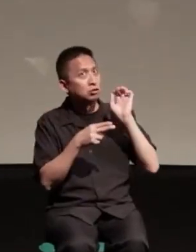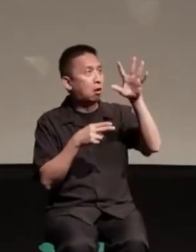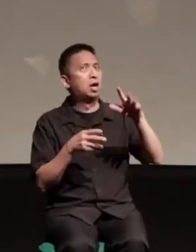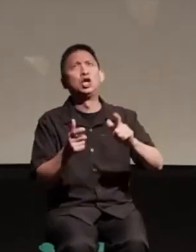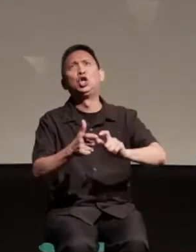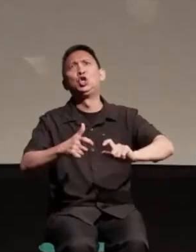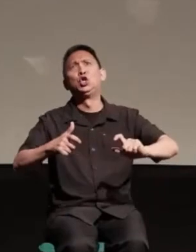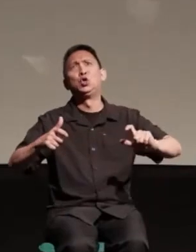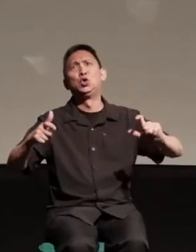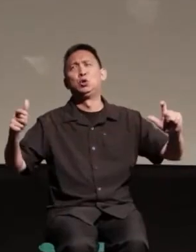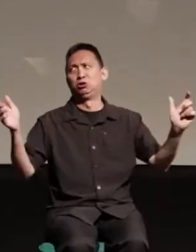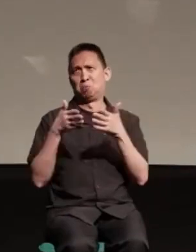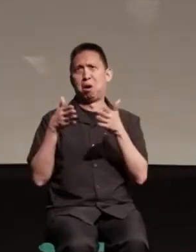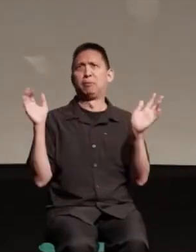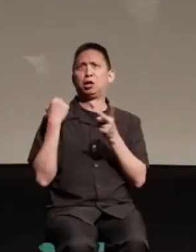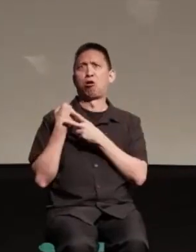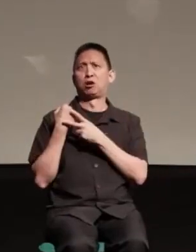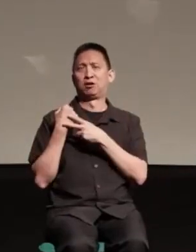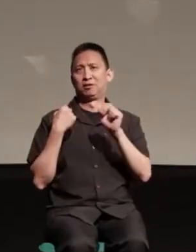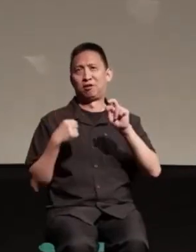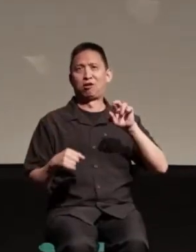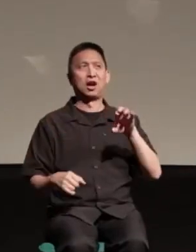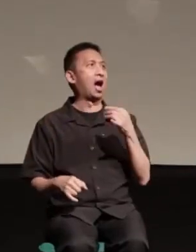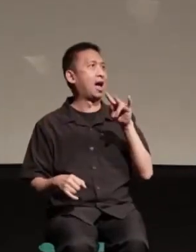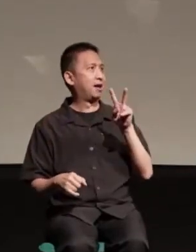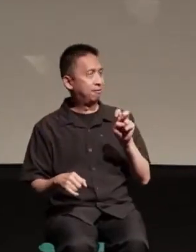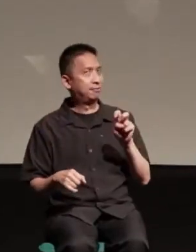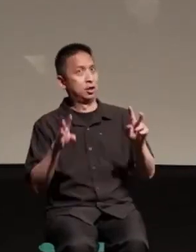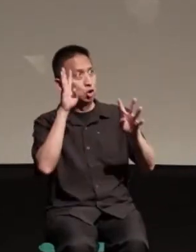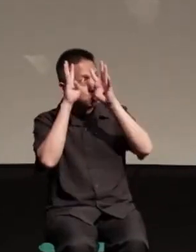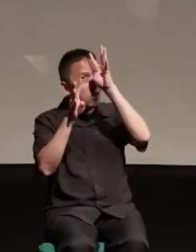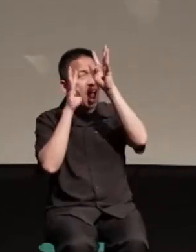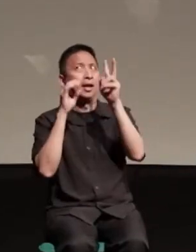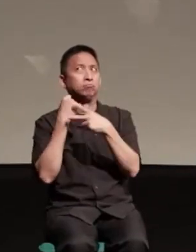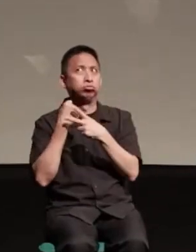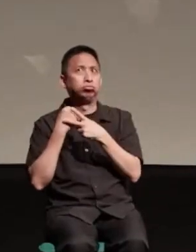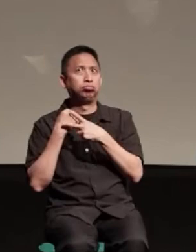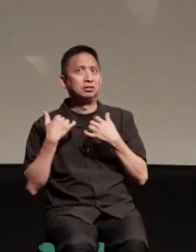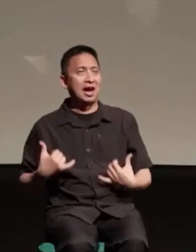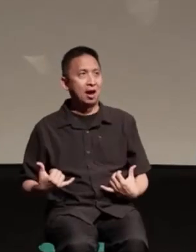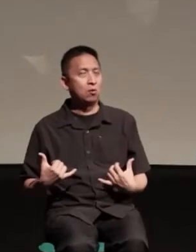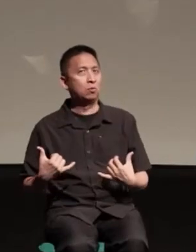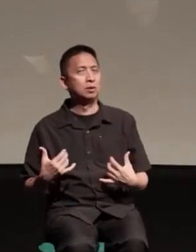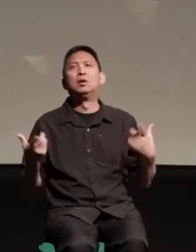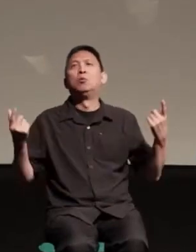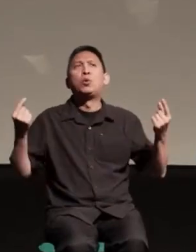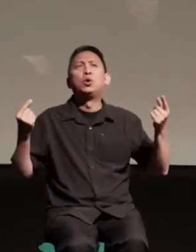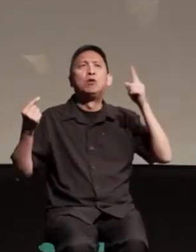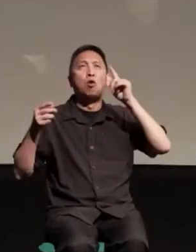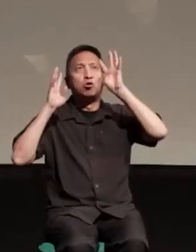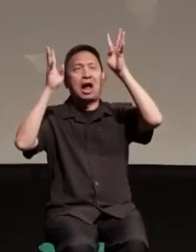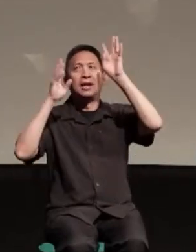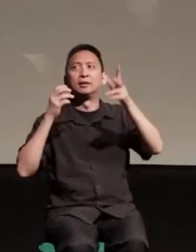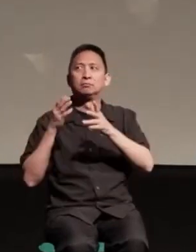that is being created and what's being done to create a culture of access and sharing in the